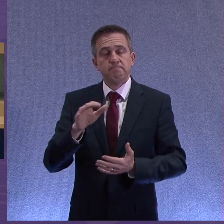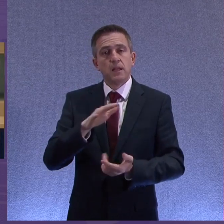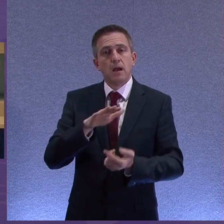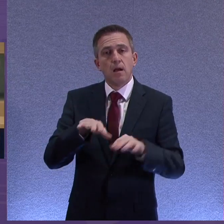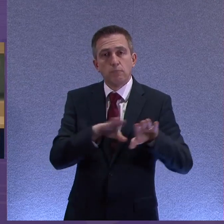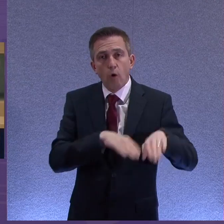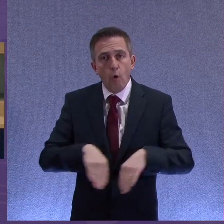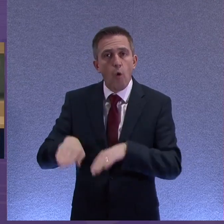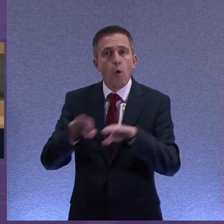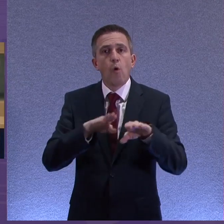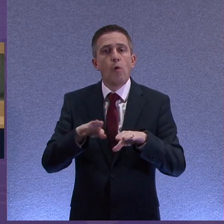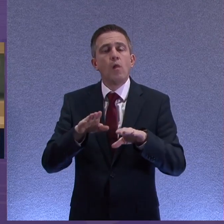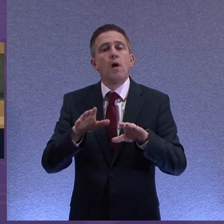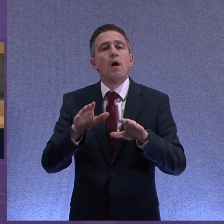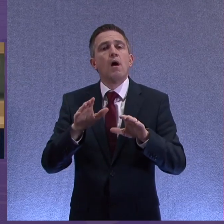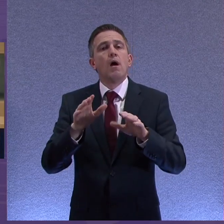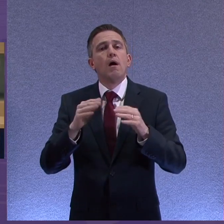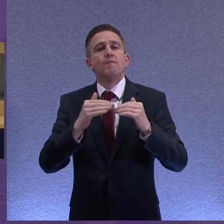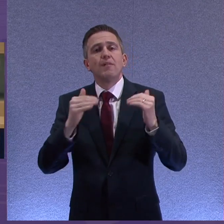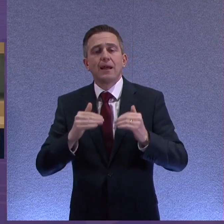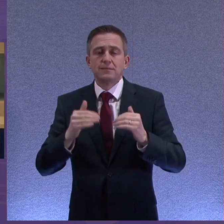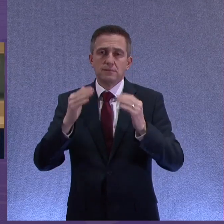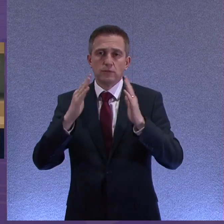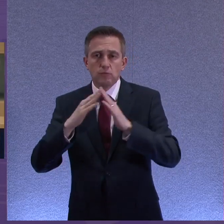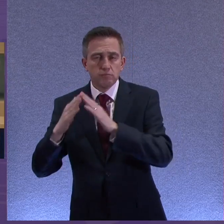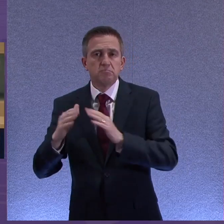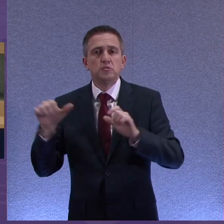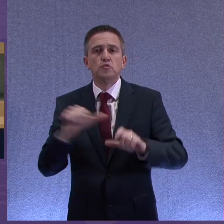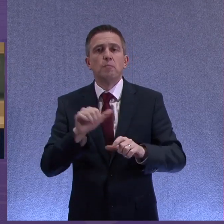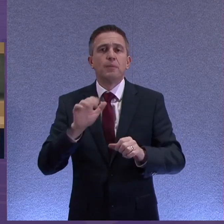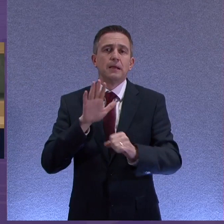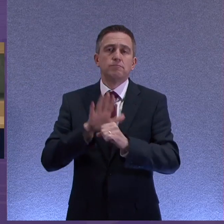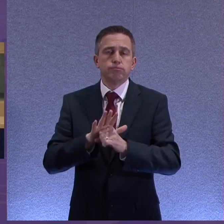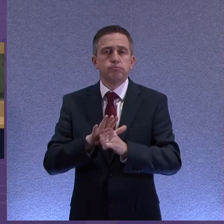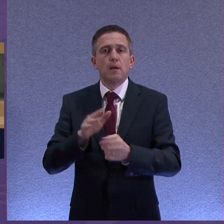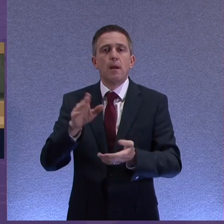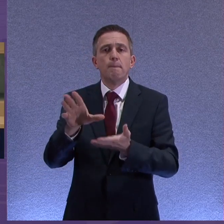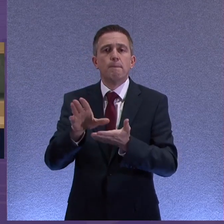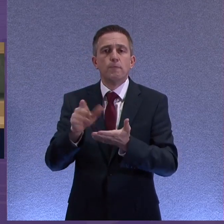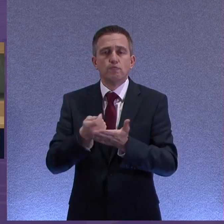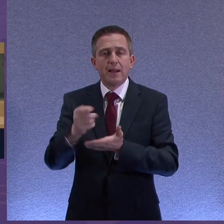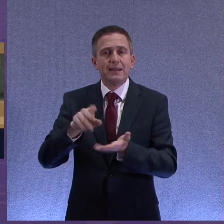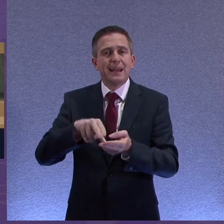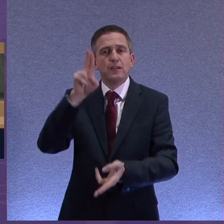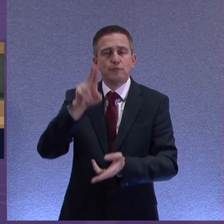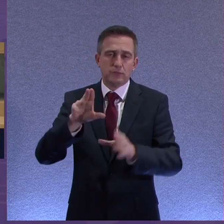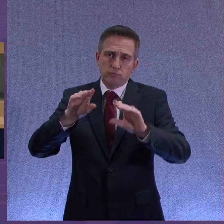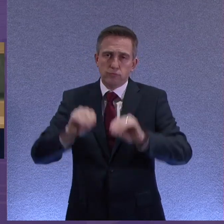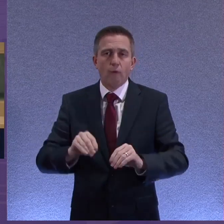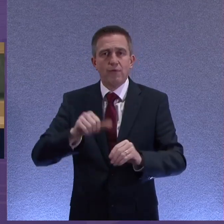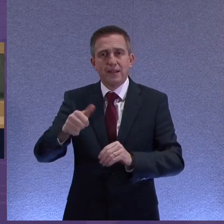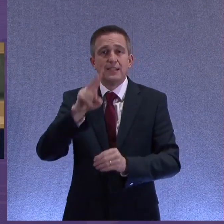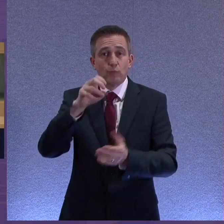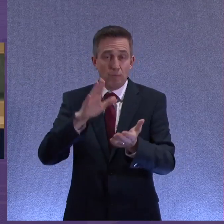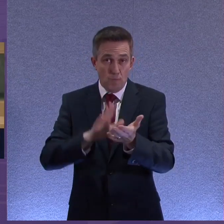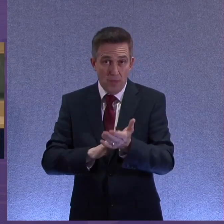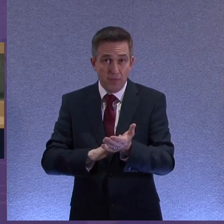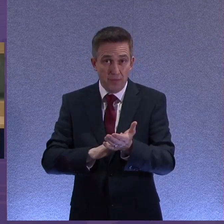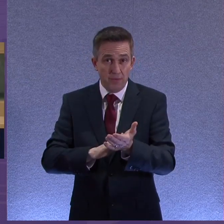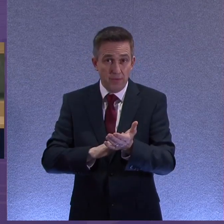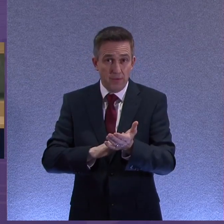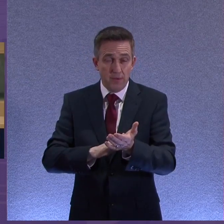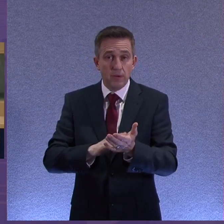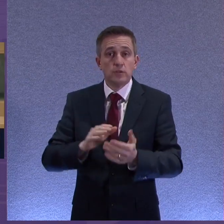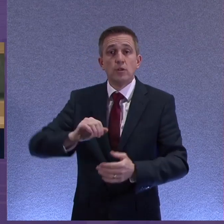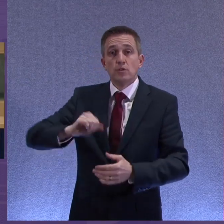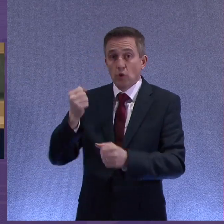rent increases for the next 12 months. Surely we need to take the opportunity of the emergency legislation which is being brought forward